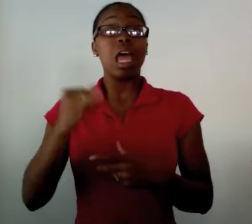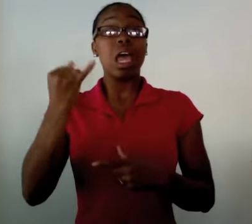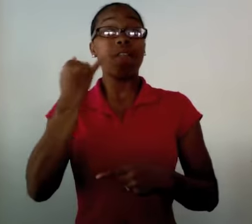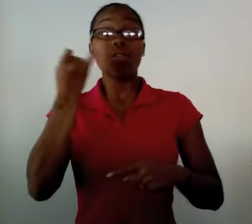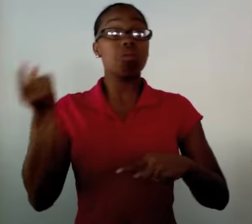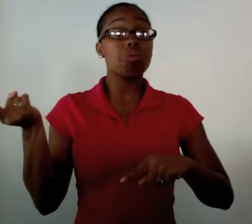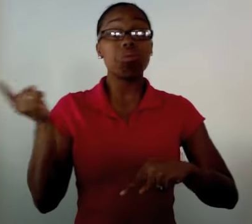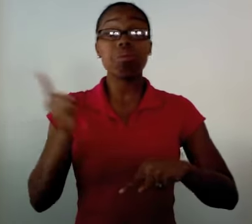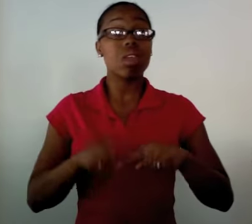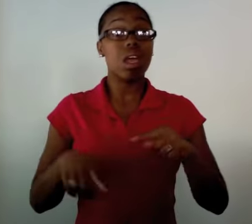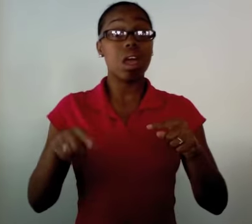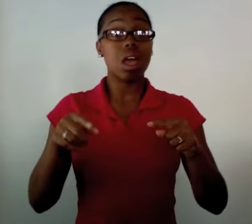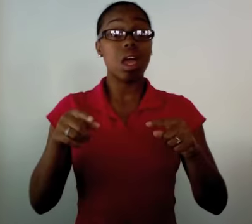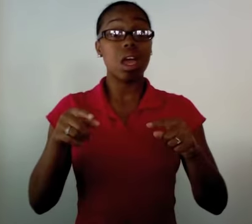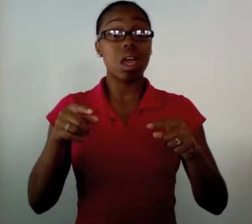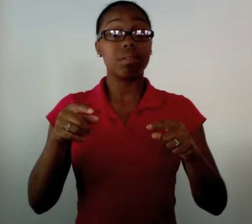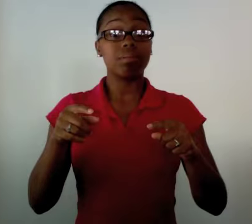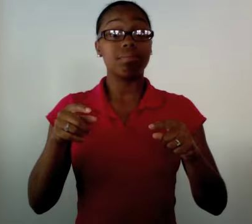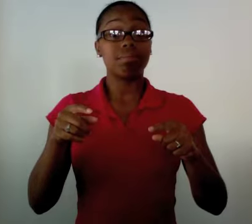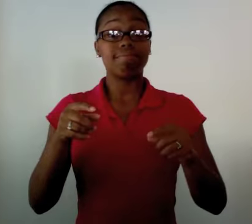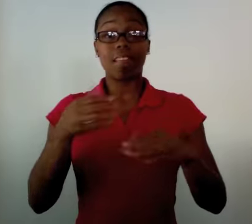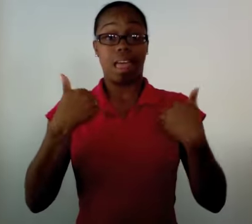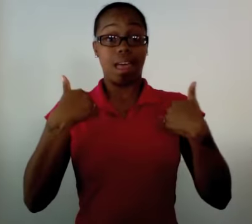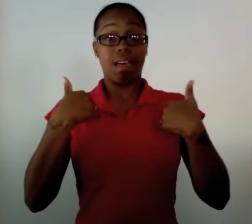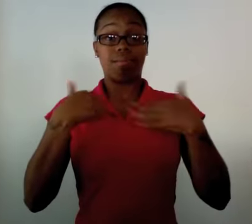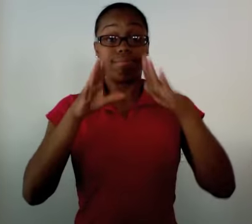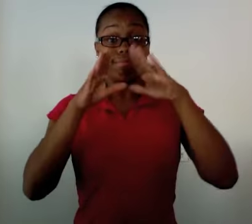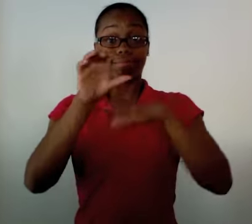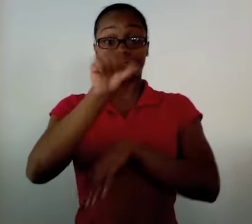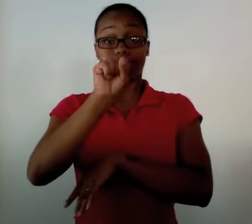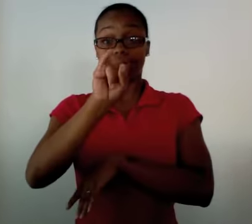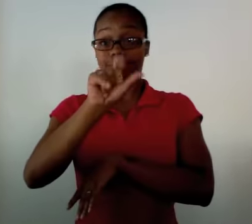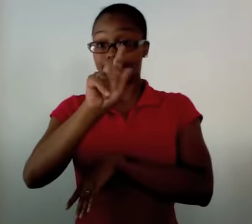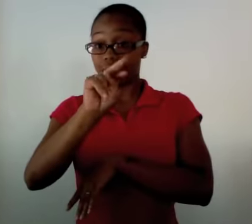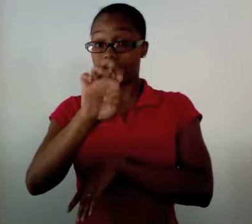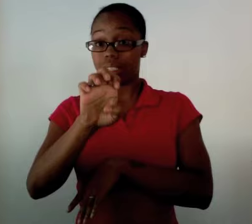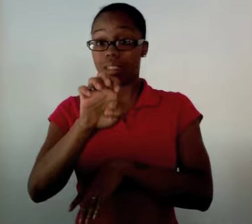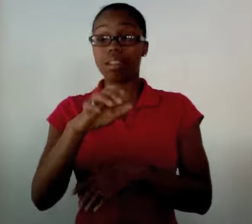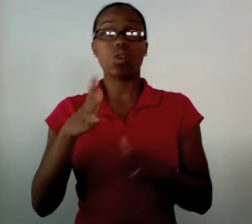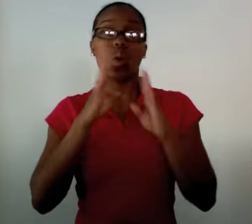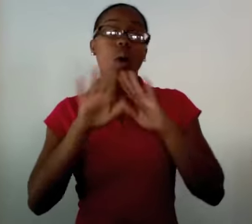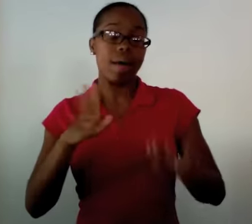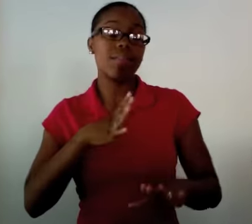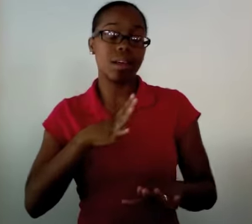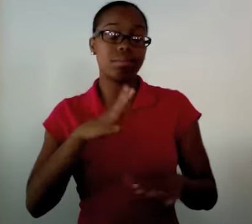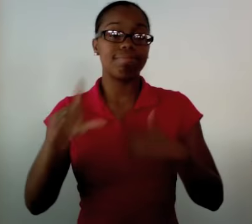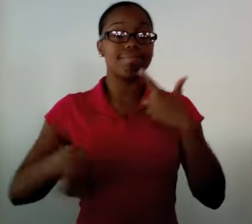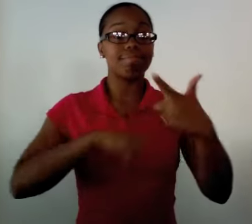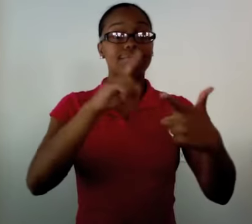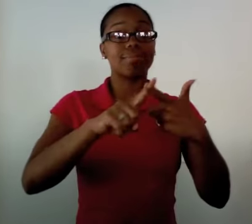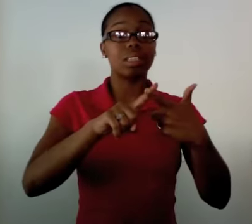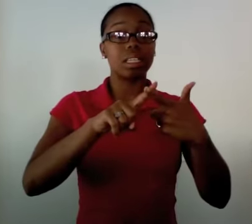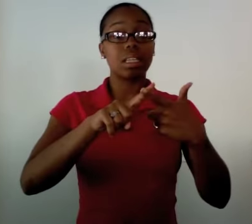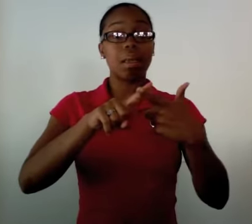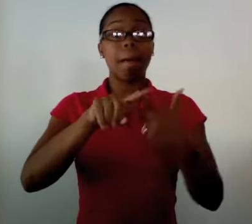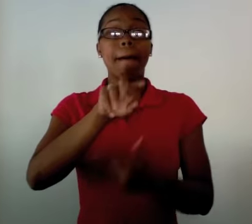for quiet. That's absolutely fine. Second, I call this the mixer. So even if you're in a